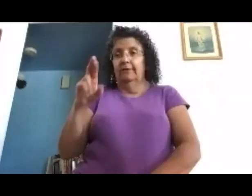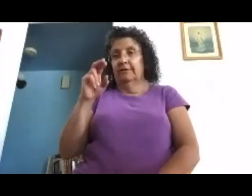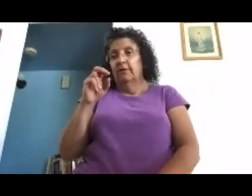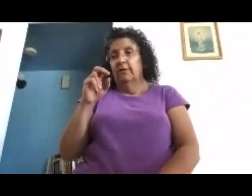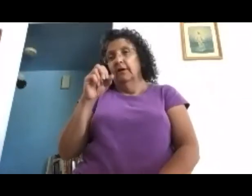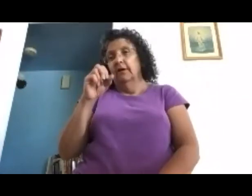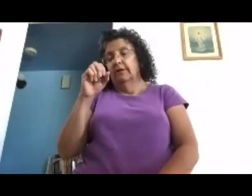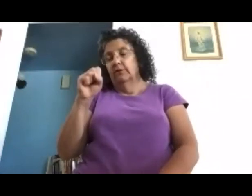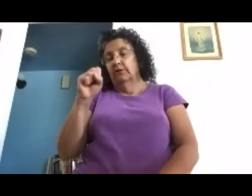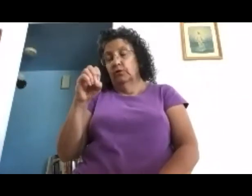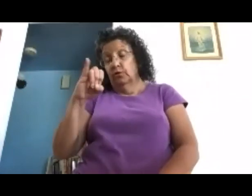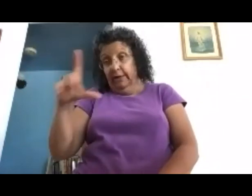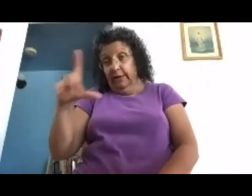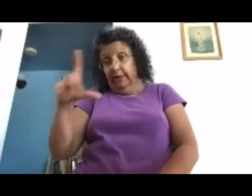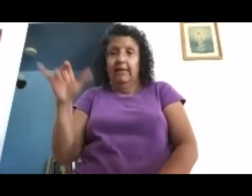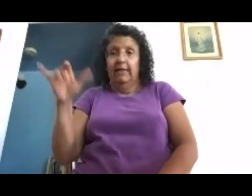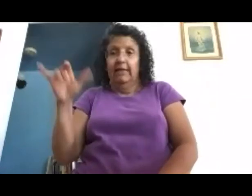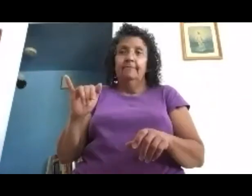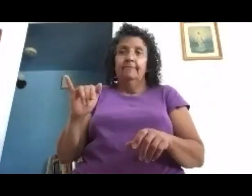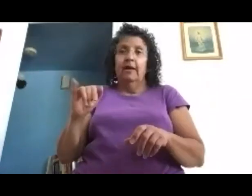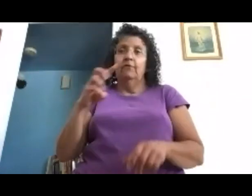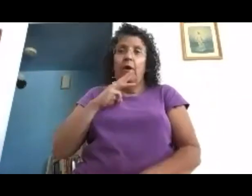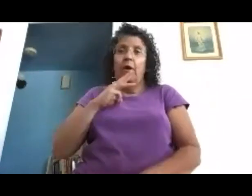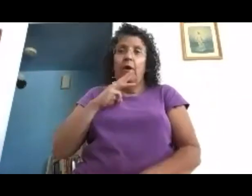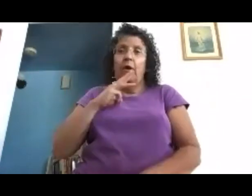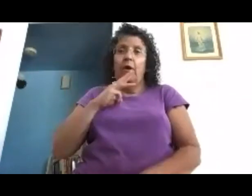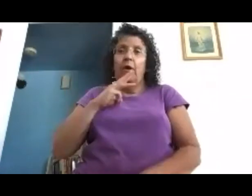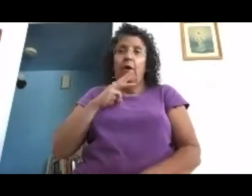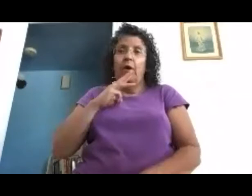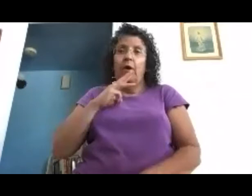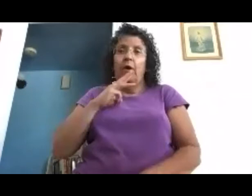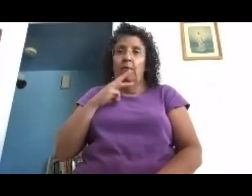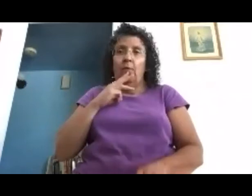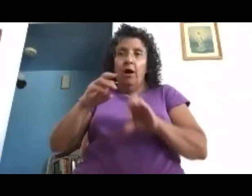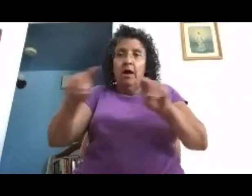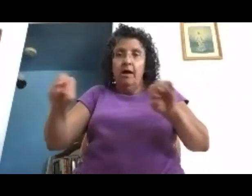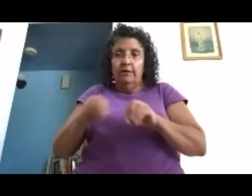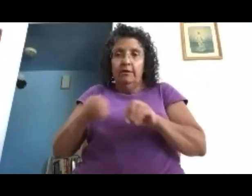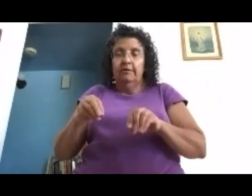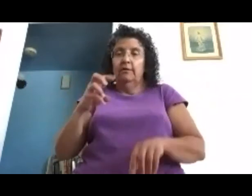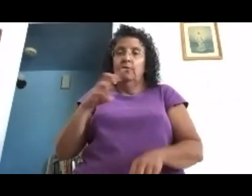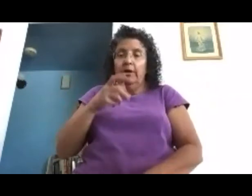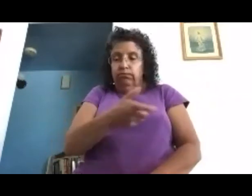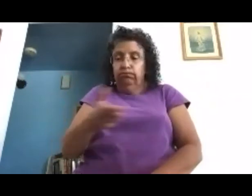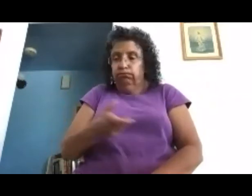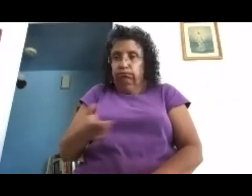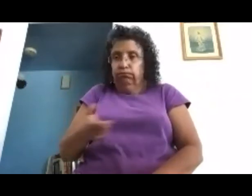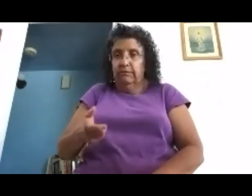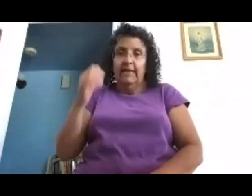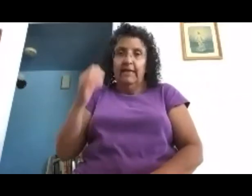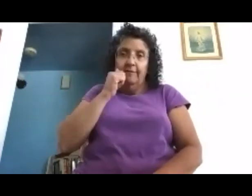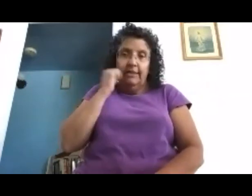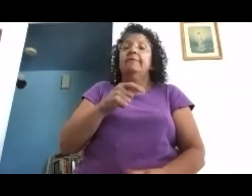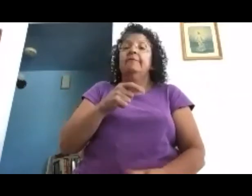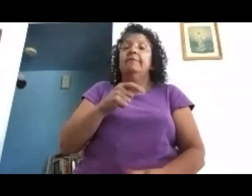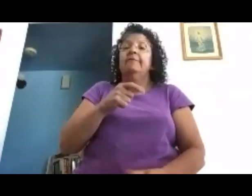I admit I did not water them every day, but when I watered these ones, I also watered these ones for